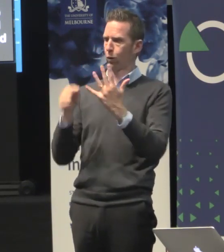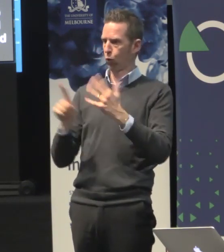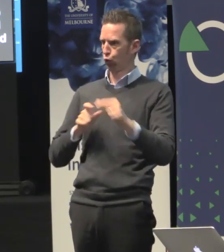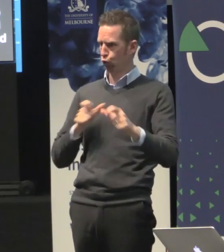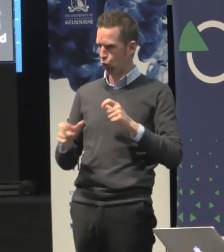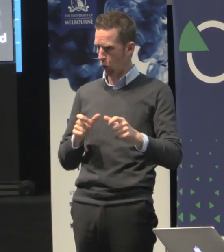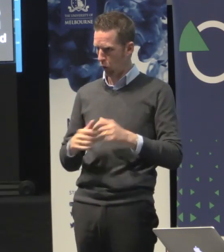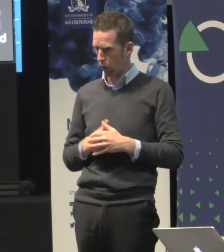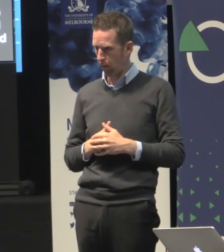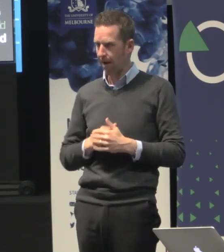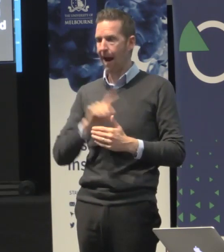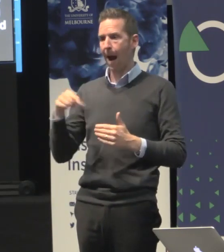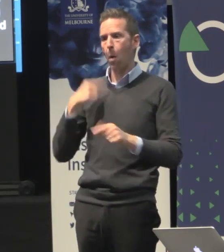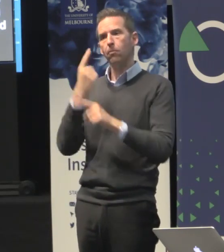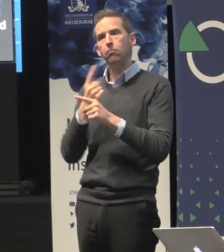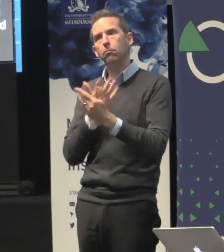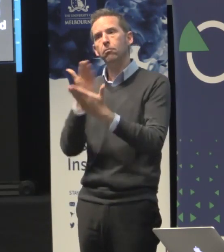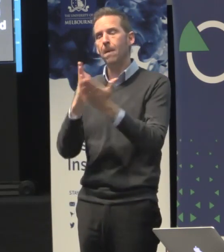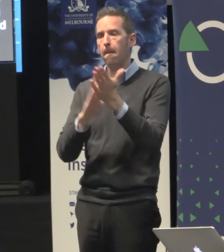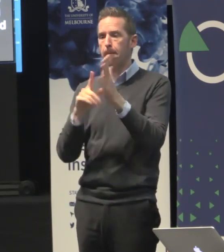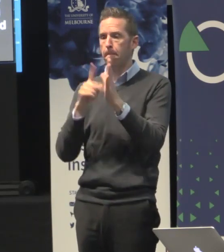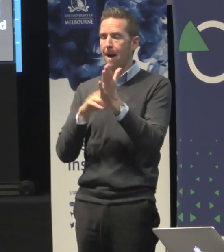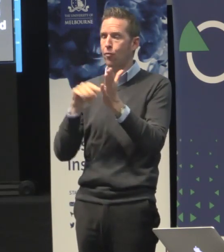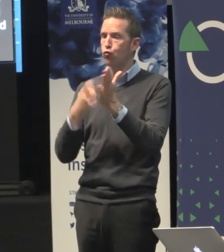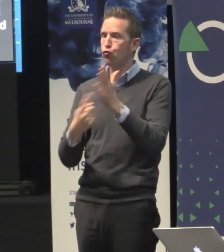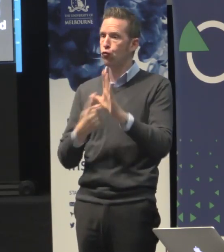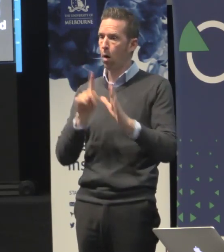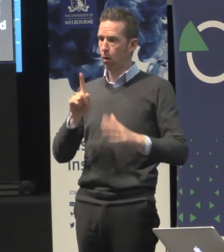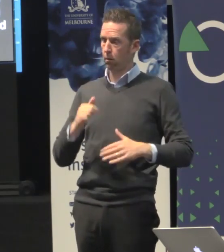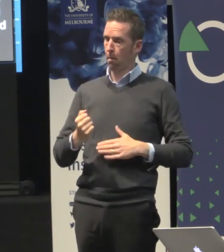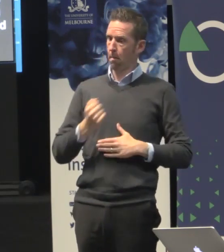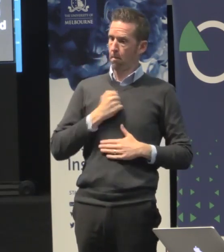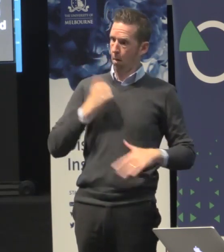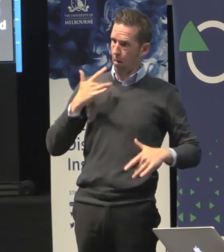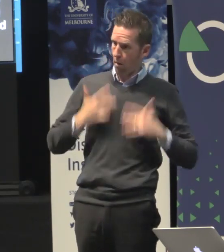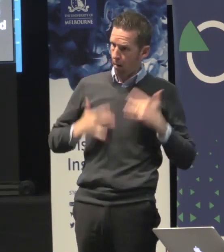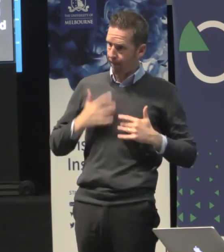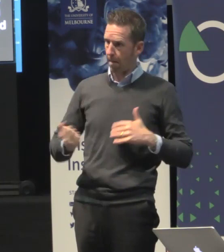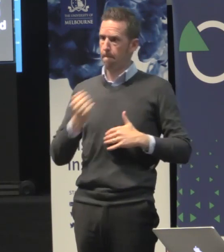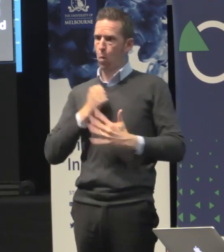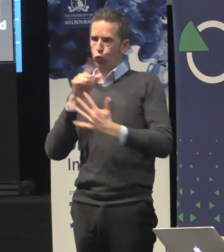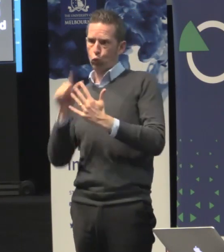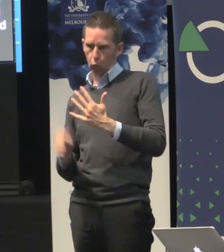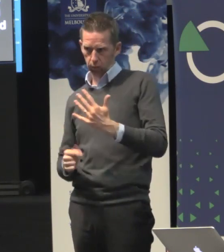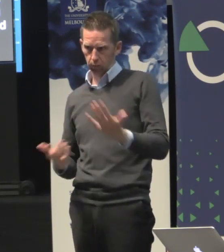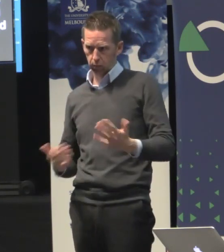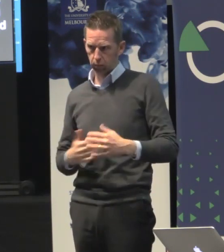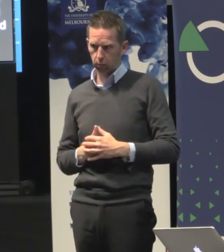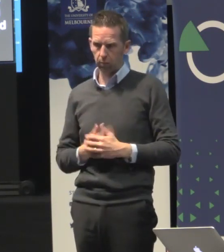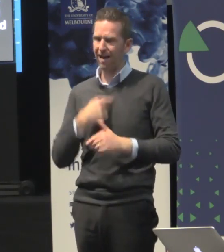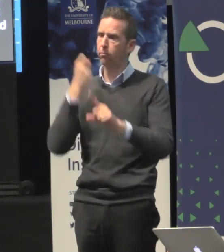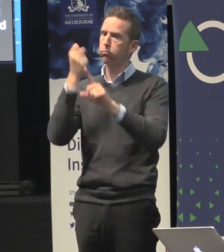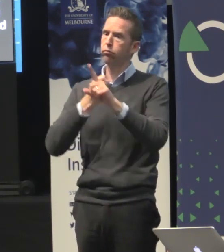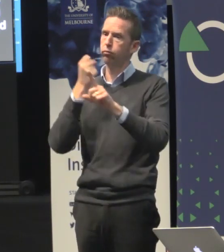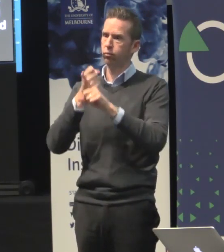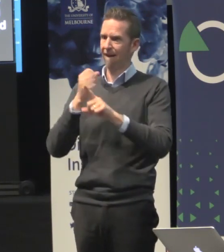our mantra was, my body, my life, my choice. And we advocated for a